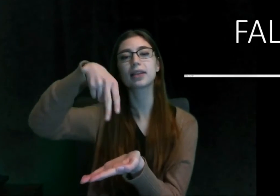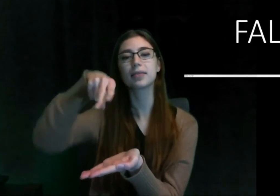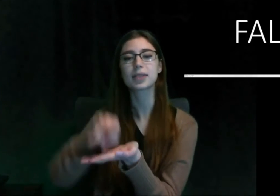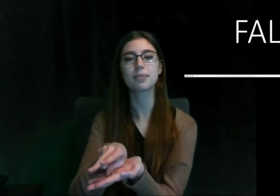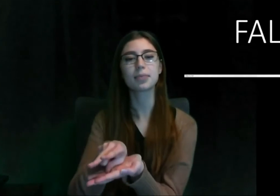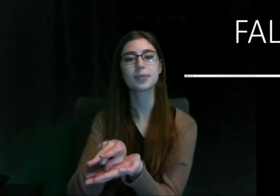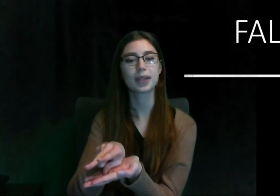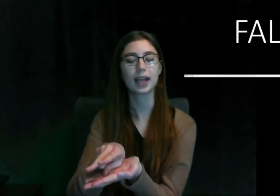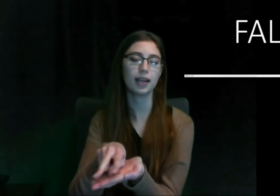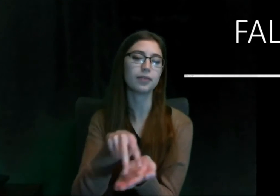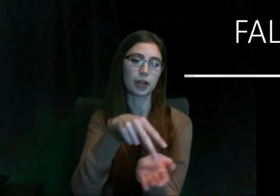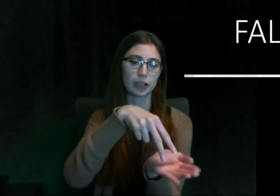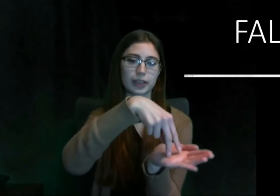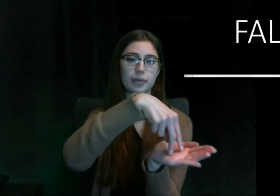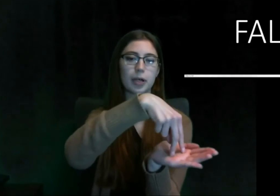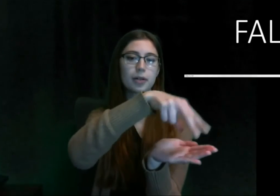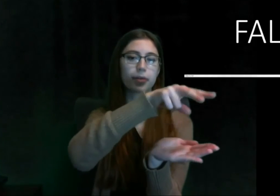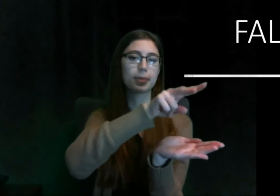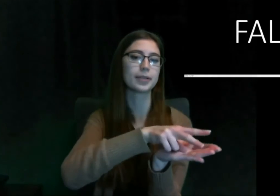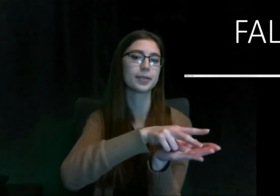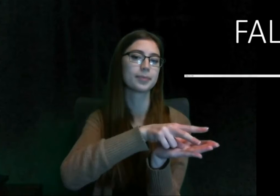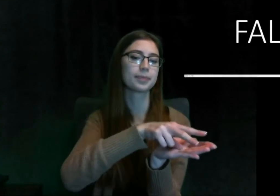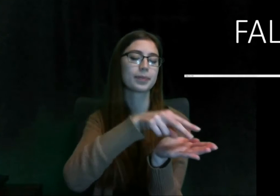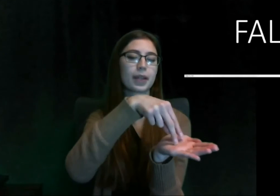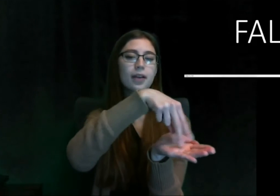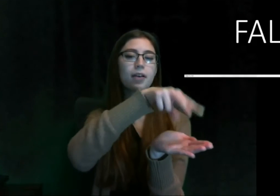slip and fall on their bottom. Fall.